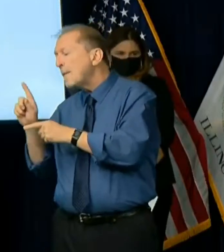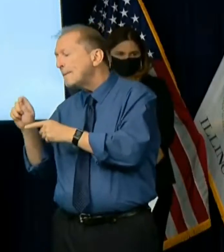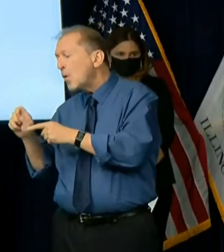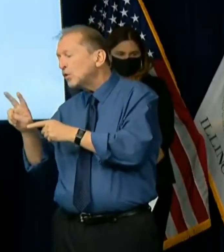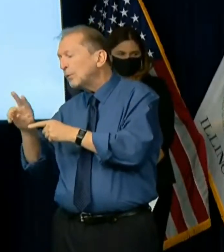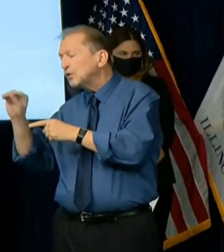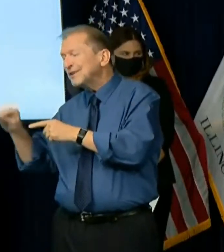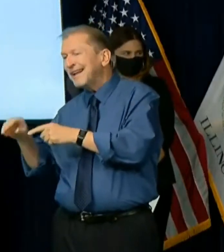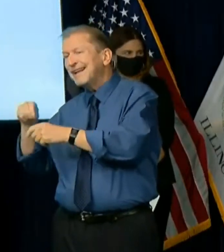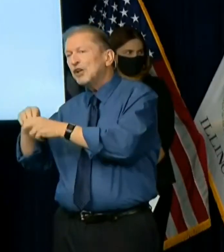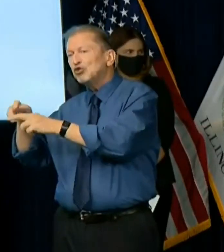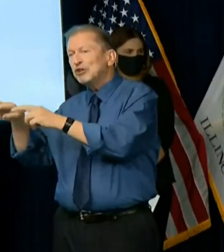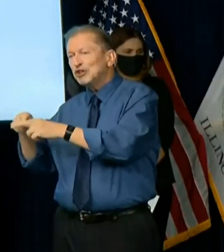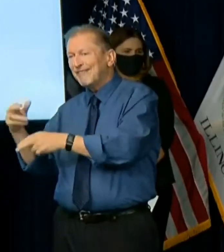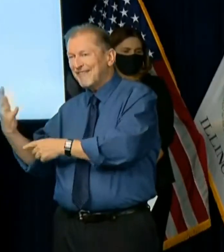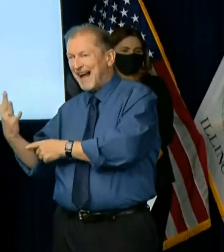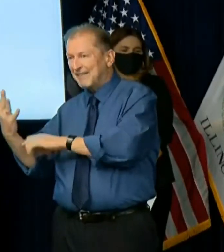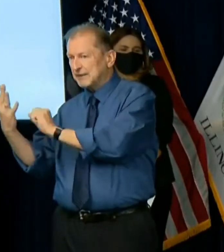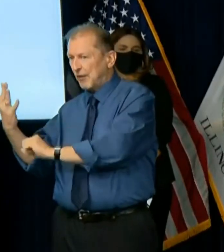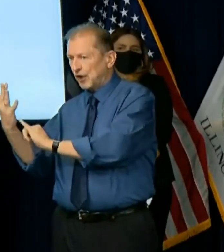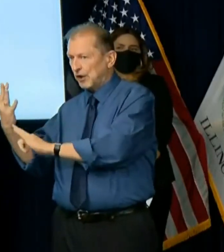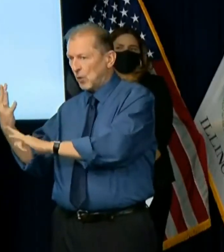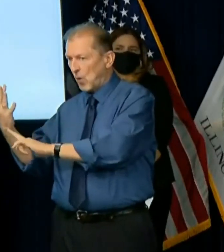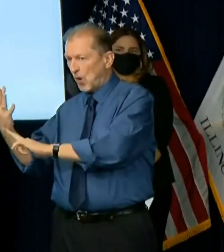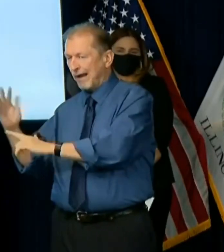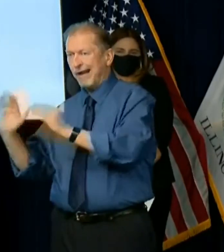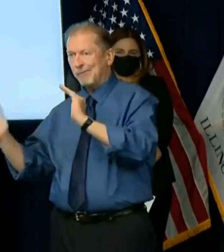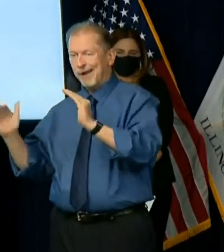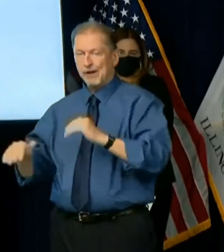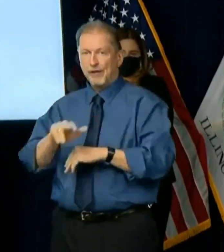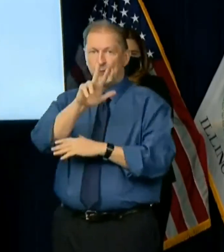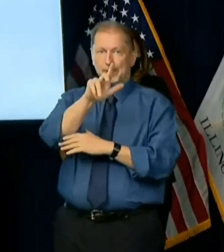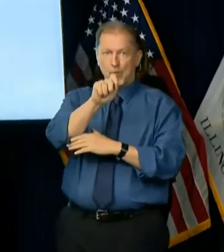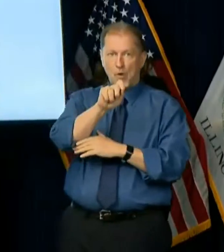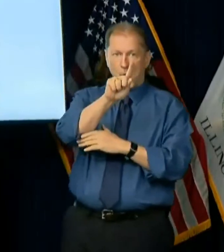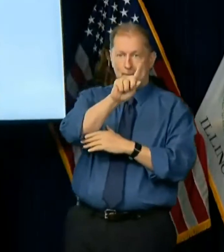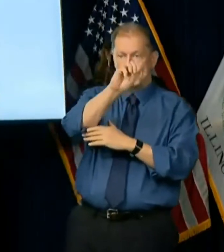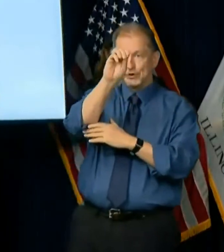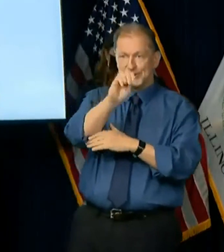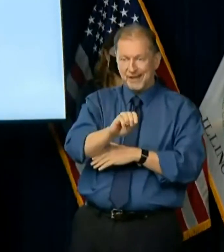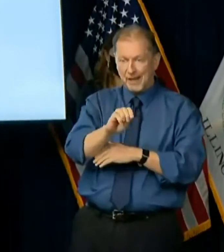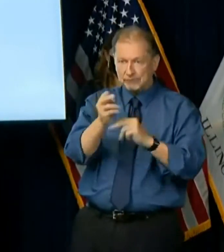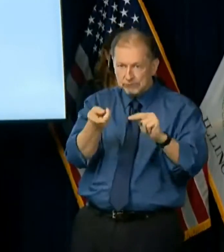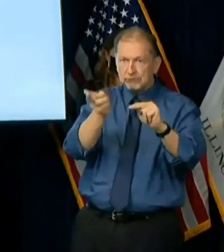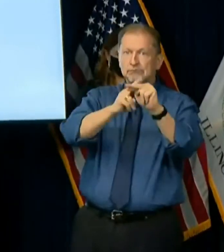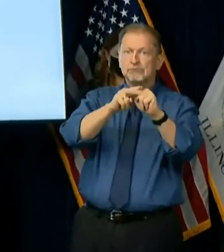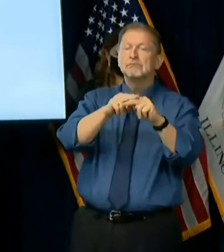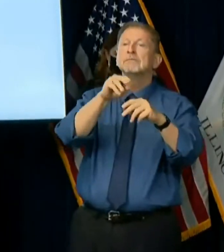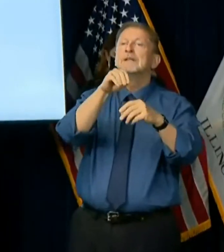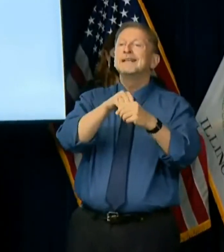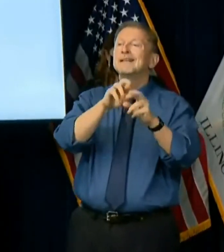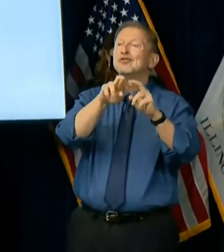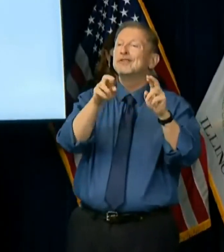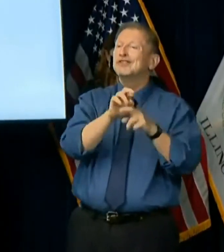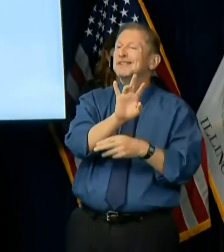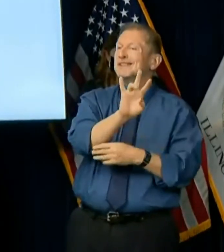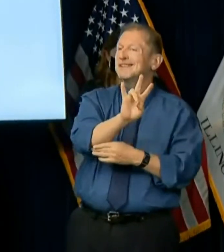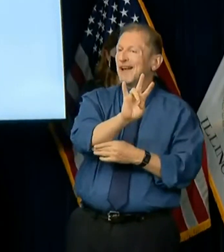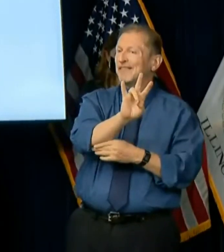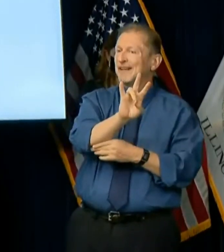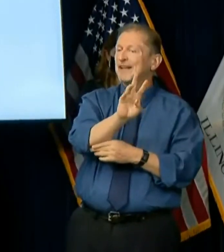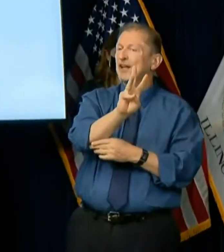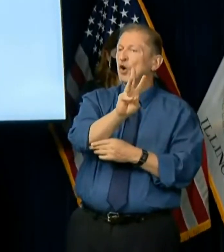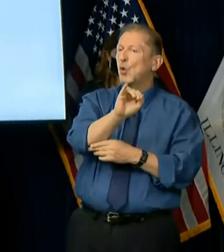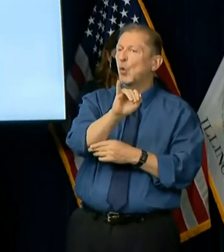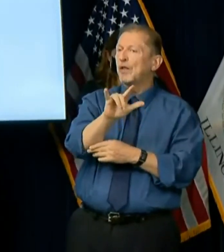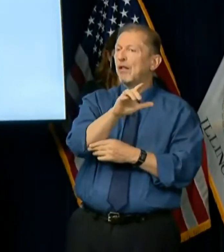Region 5, Southern Illinois. The highest was a 3.1% increase. That's in Region 7,